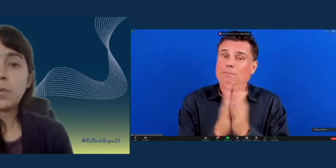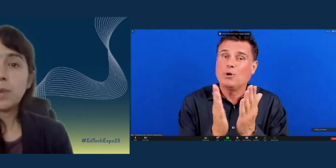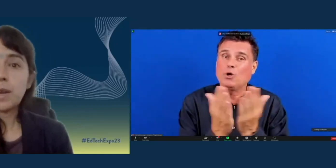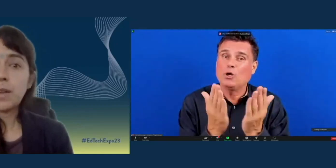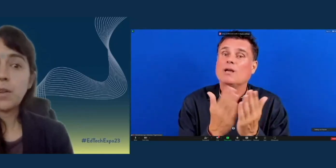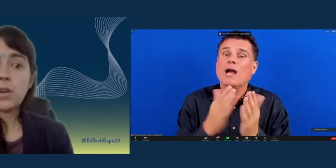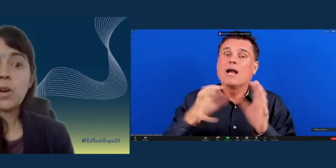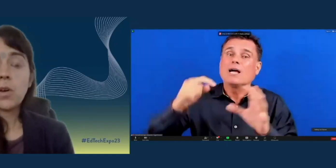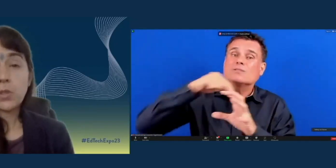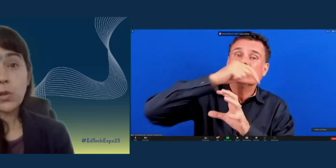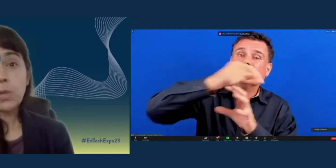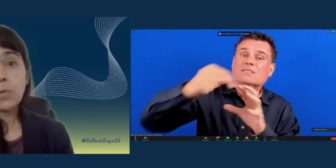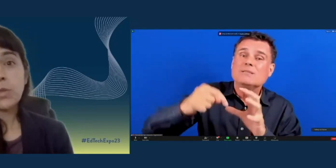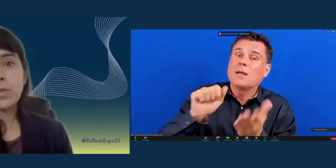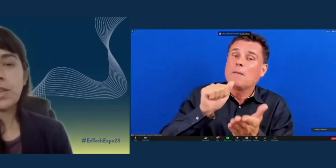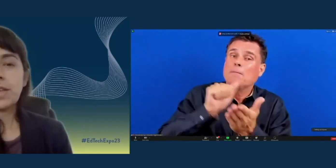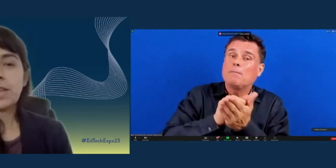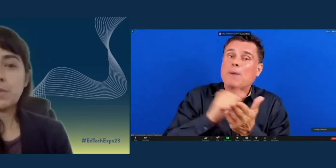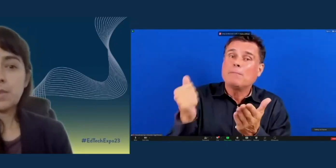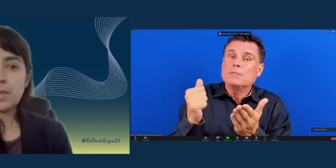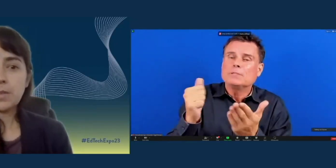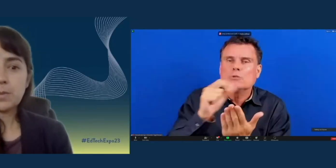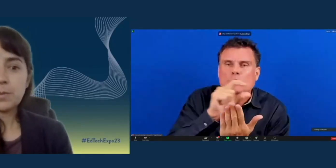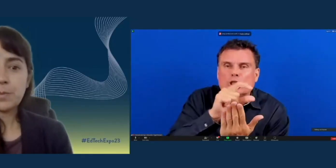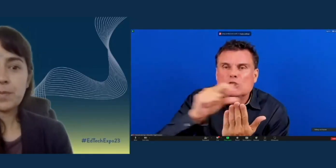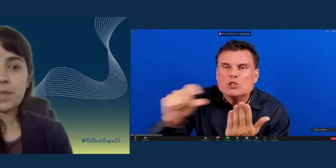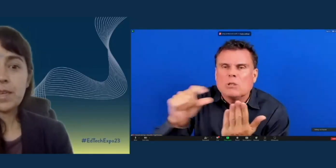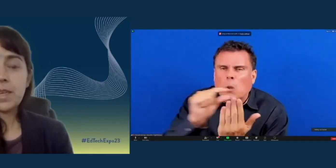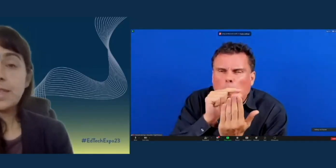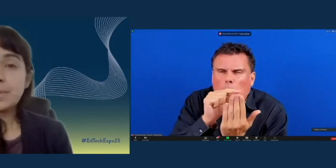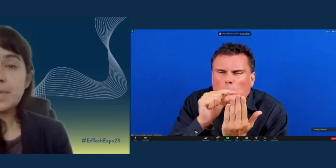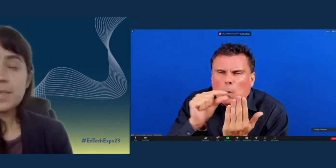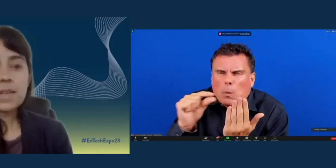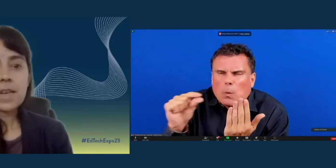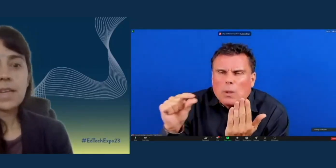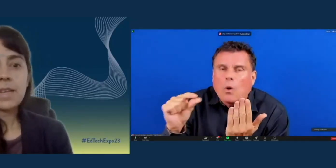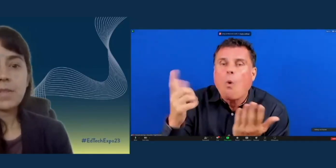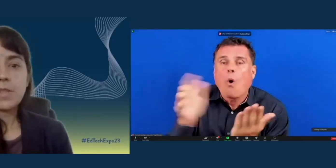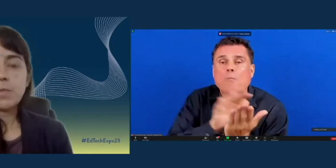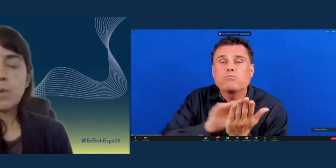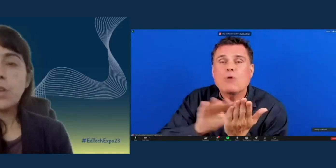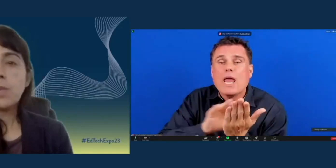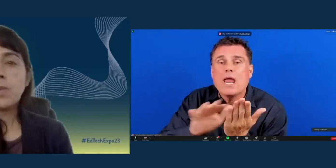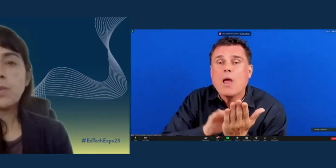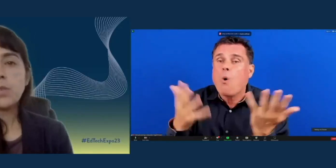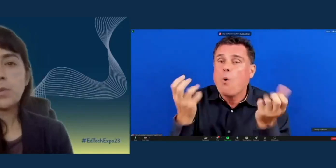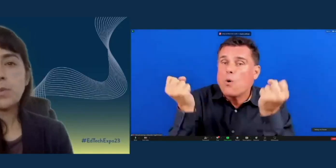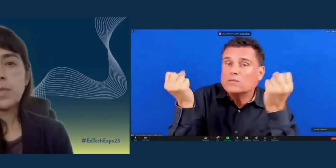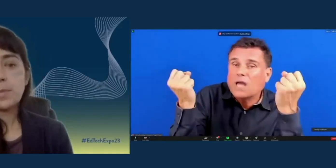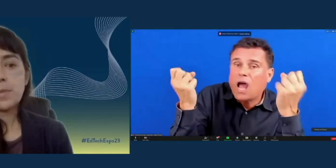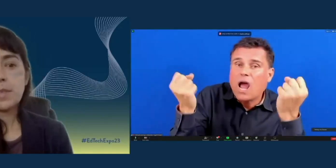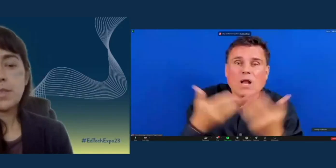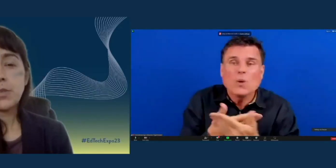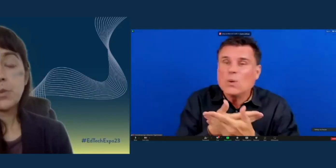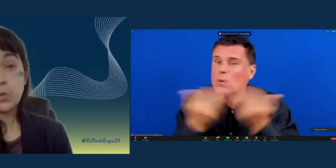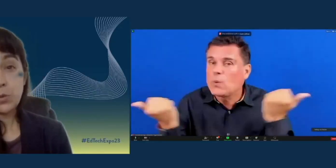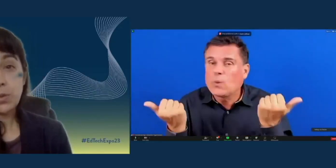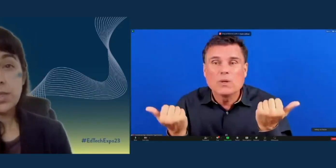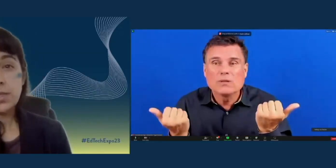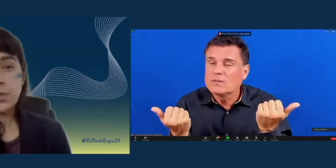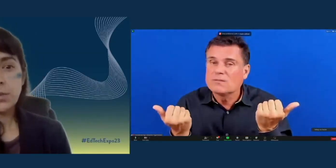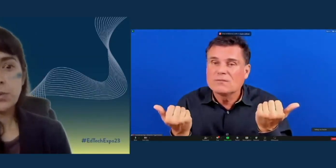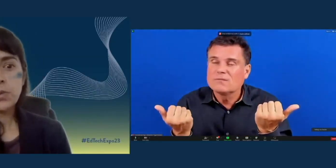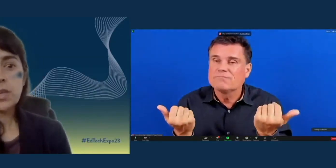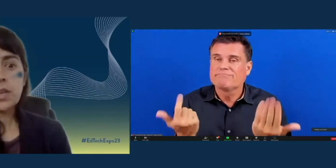audio, braille, or storybooks with sign language videos. This means that even the small number of children with disabilities who do